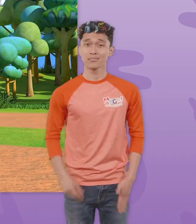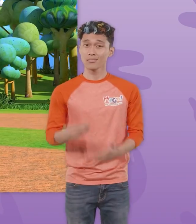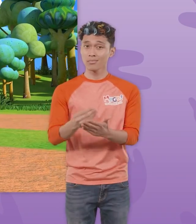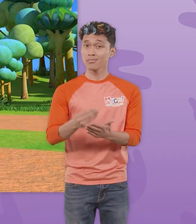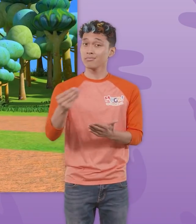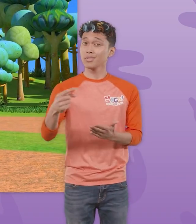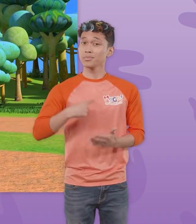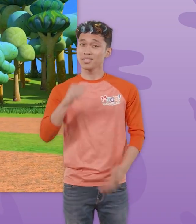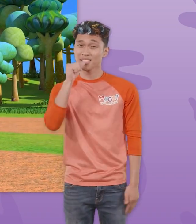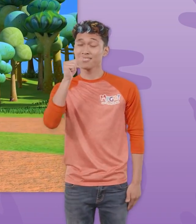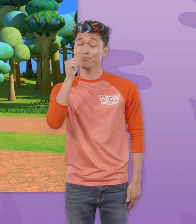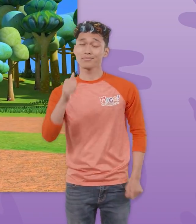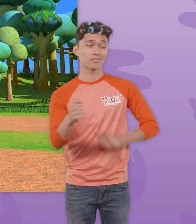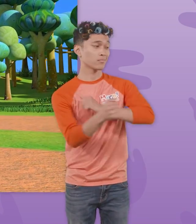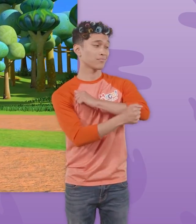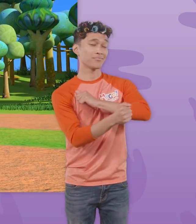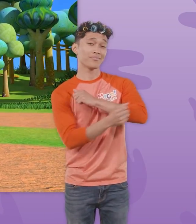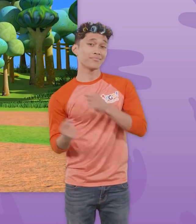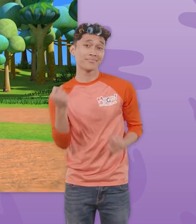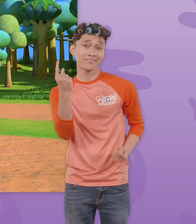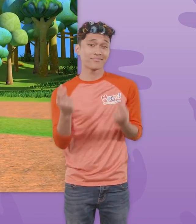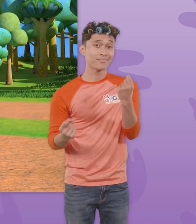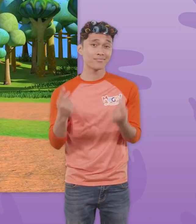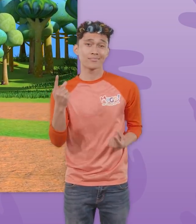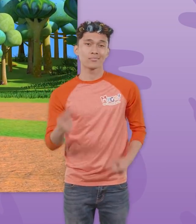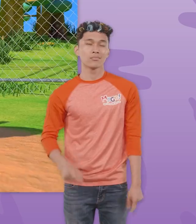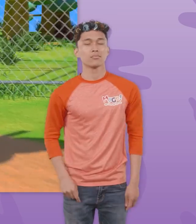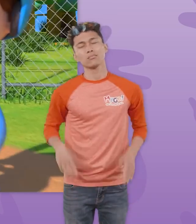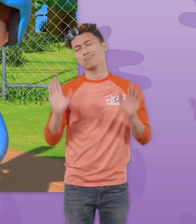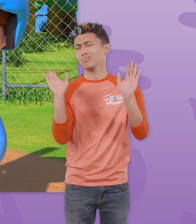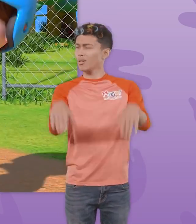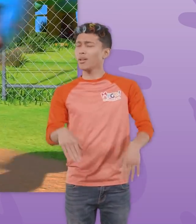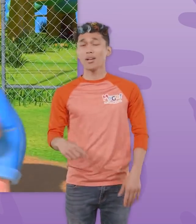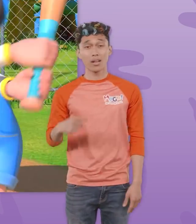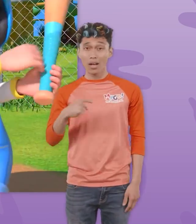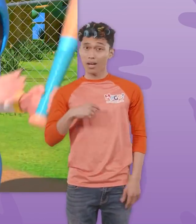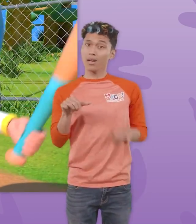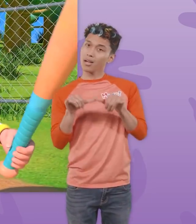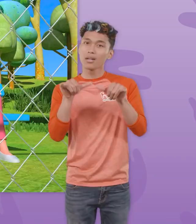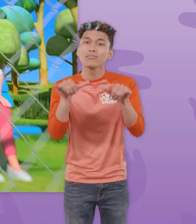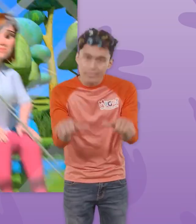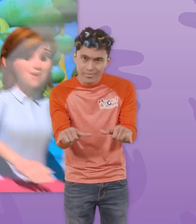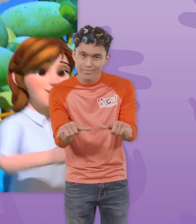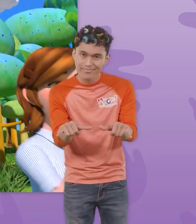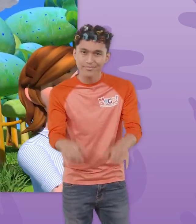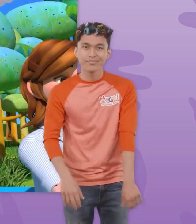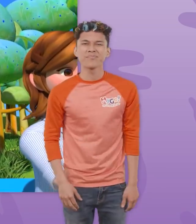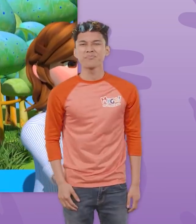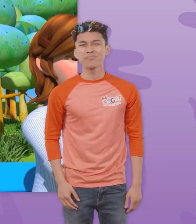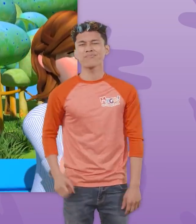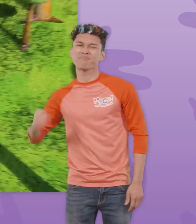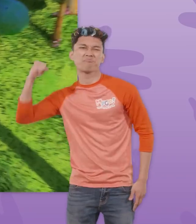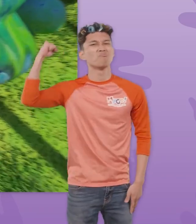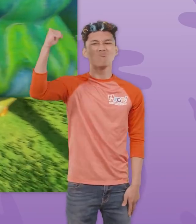Buy me some peanuts and Cracker Jacks I don't care if I never